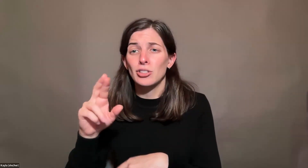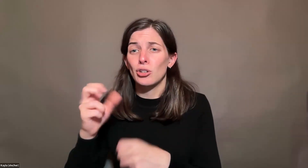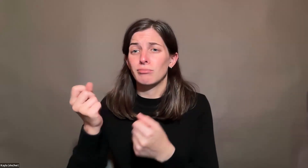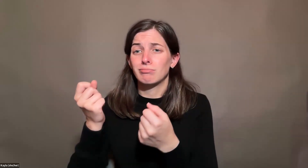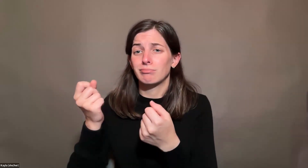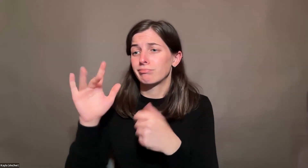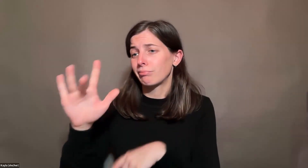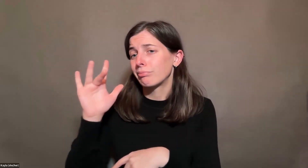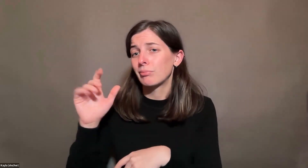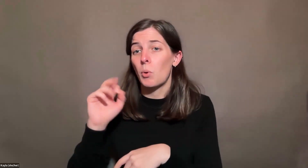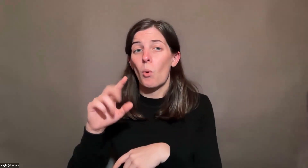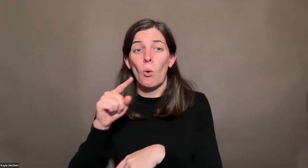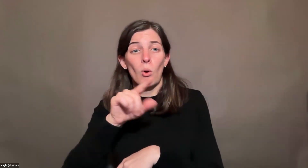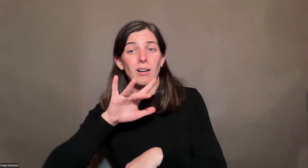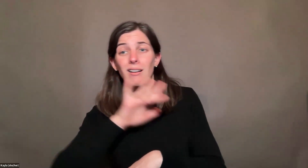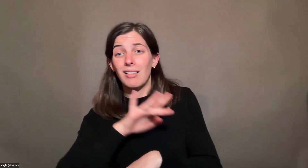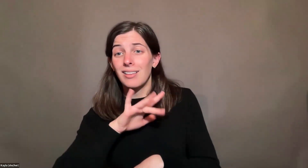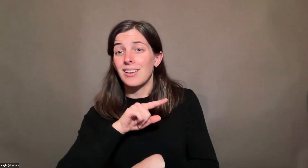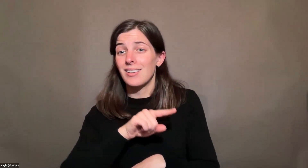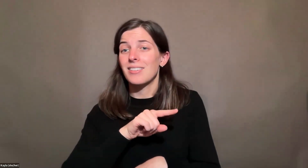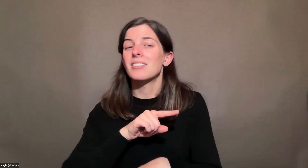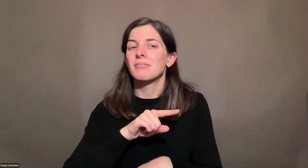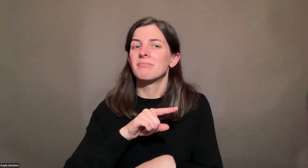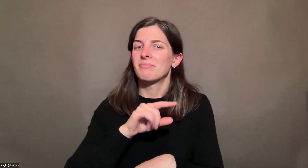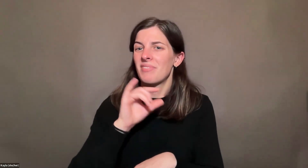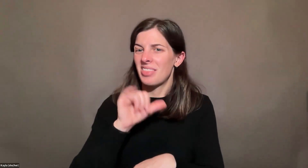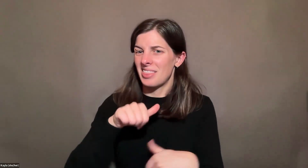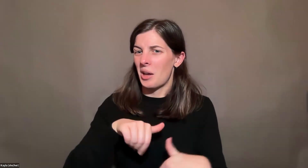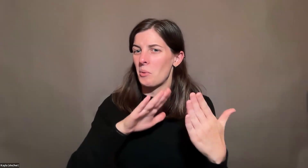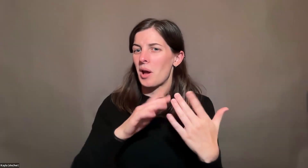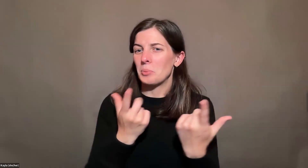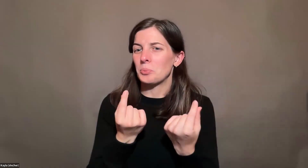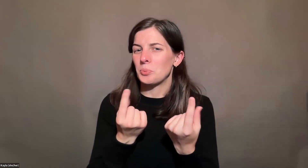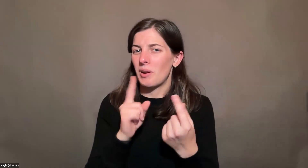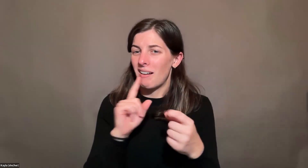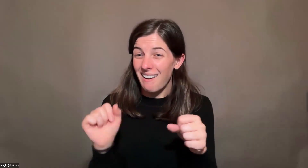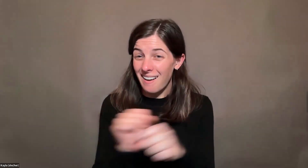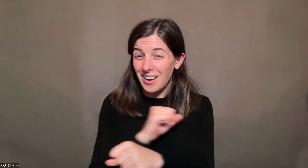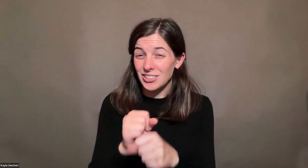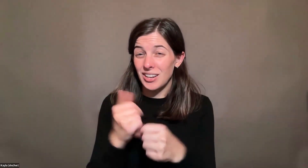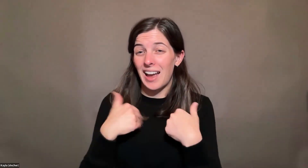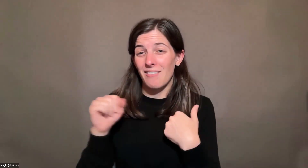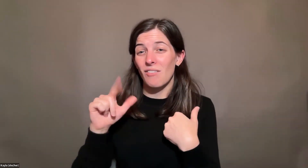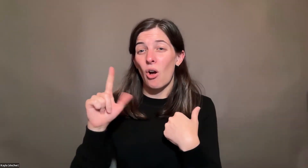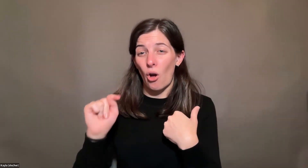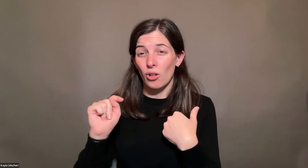in here. So in these things, in this way, we can actually add some alternative text in this context.